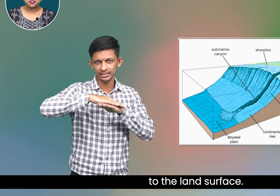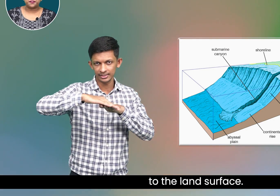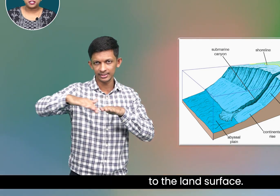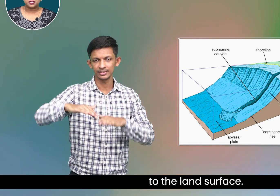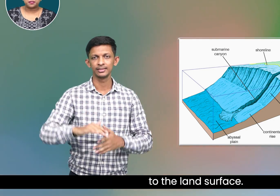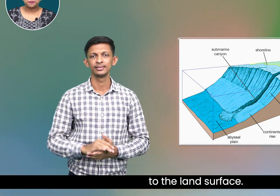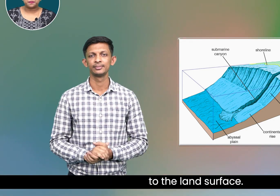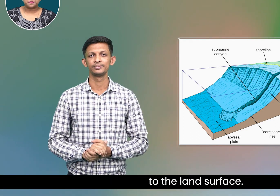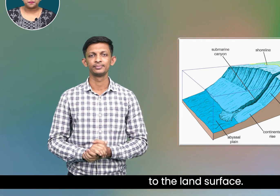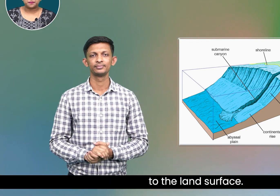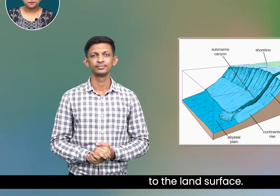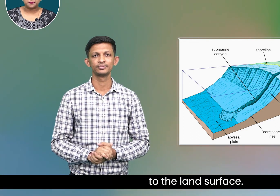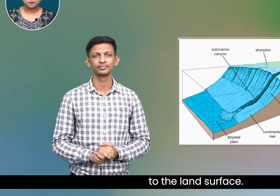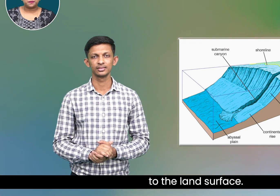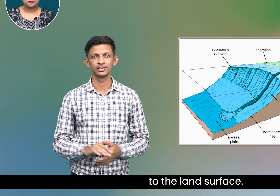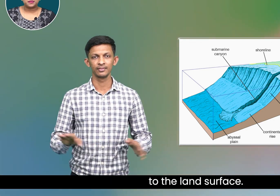land surface.